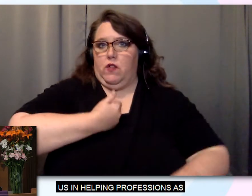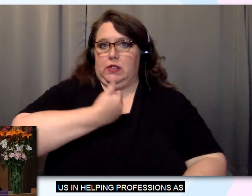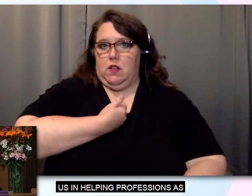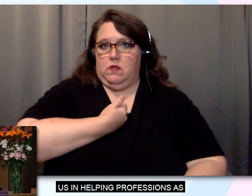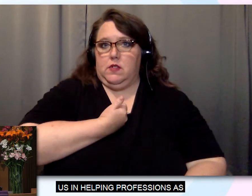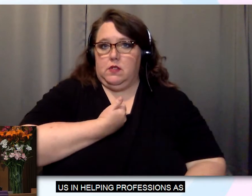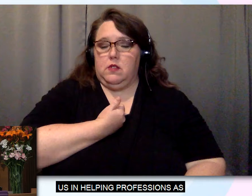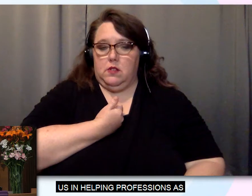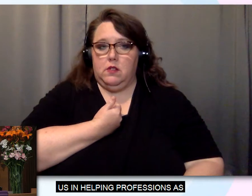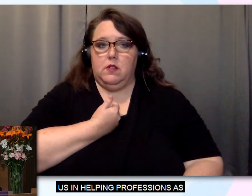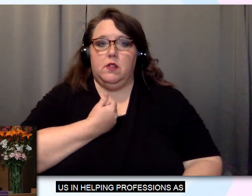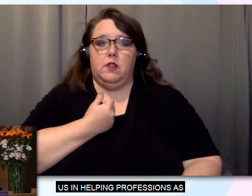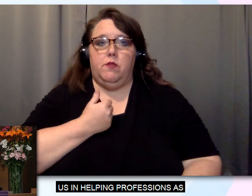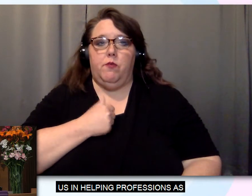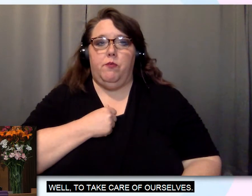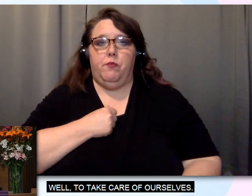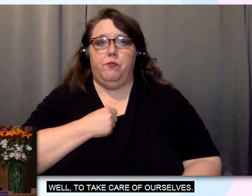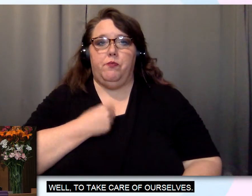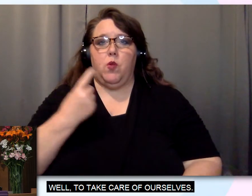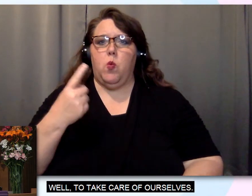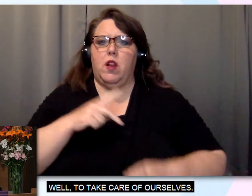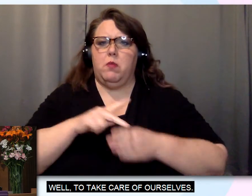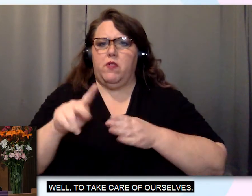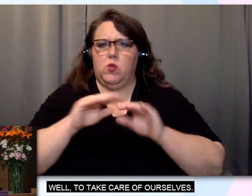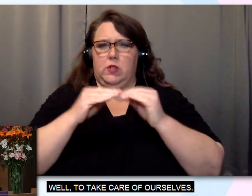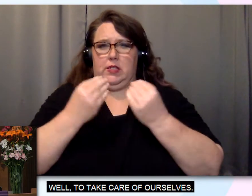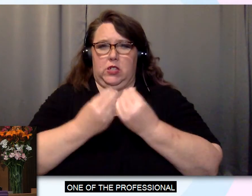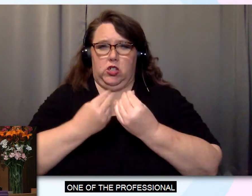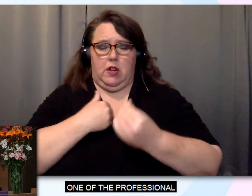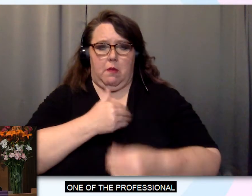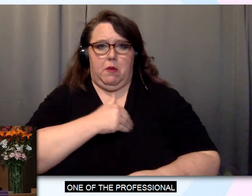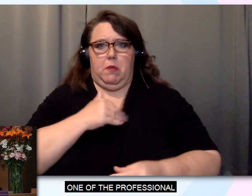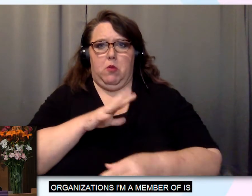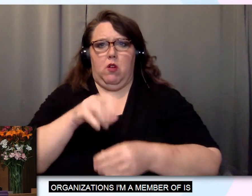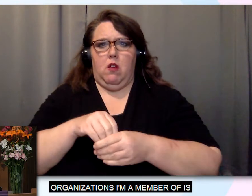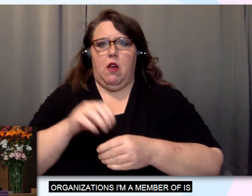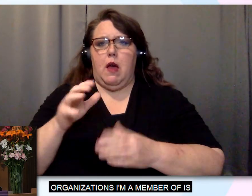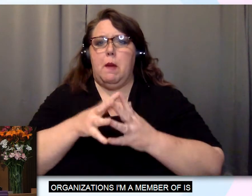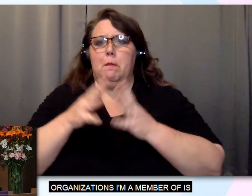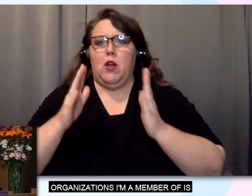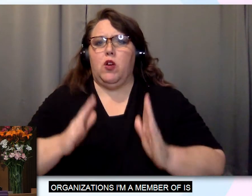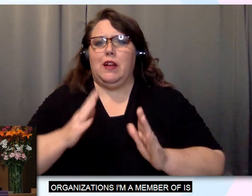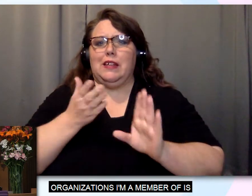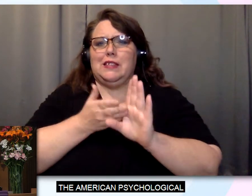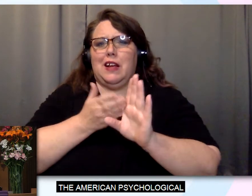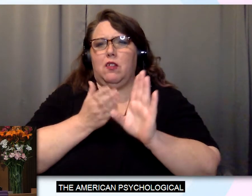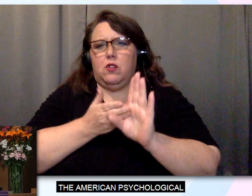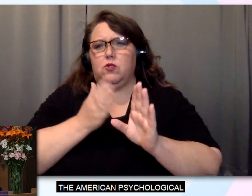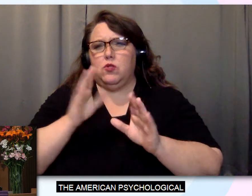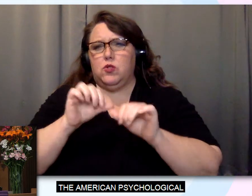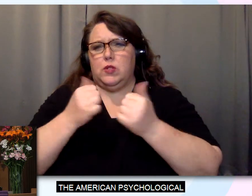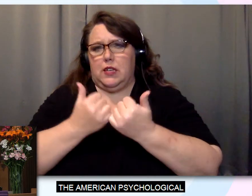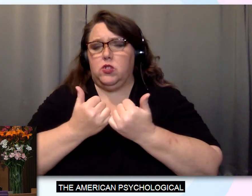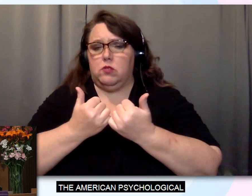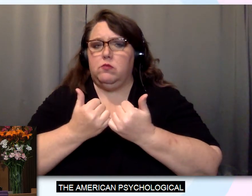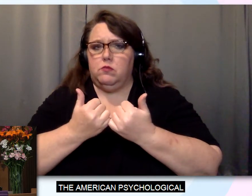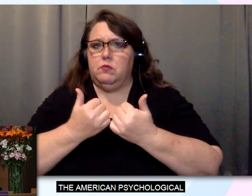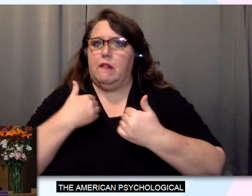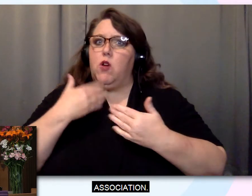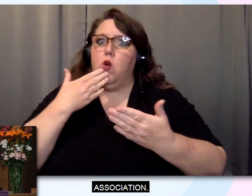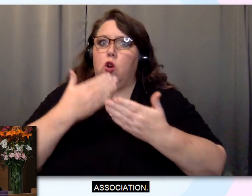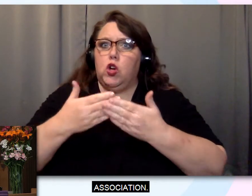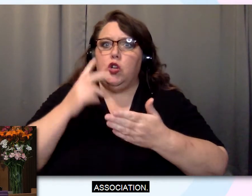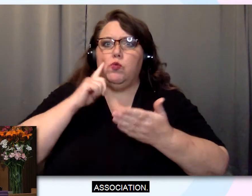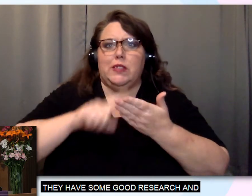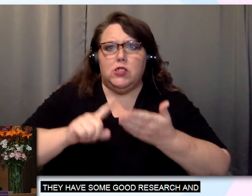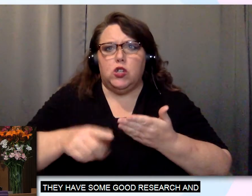take care of ourselves. One of the professional organizations I'm a member of is the American Psychological Association. They